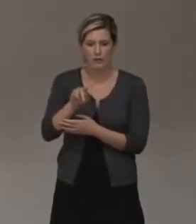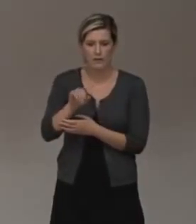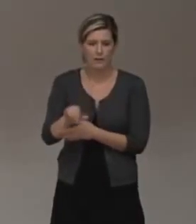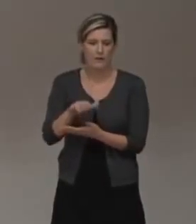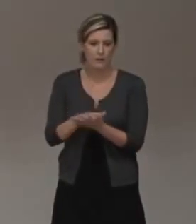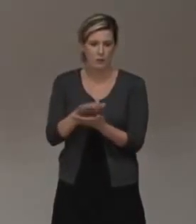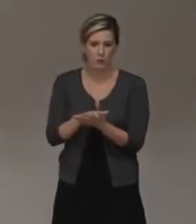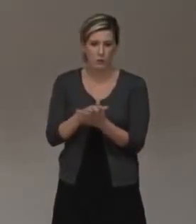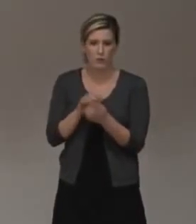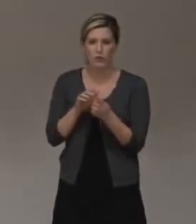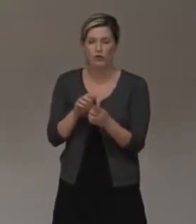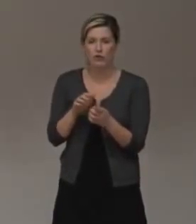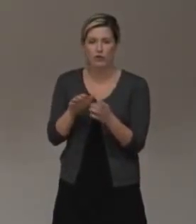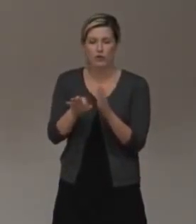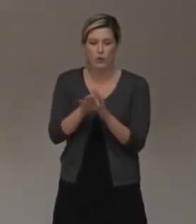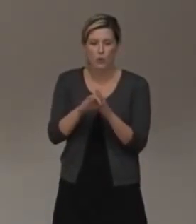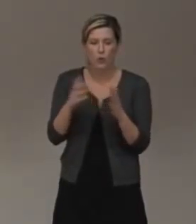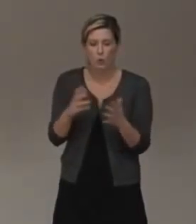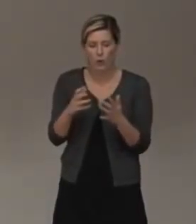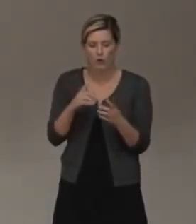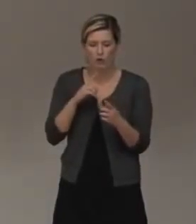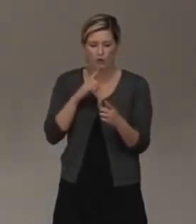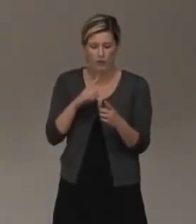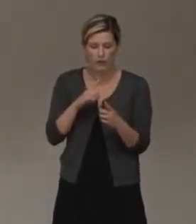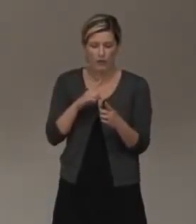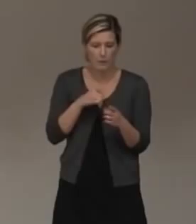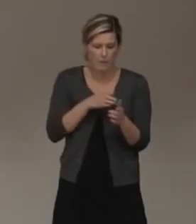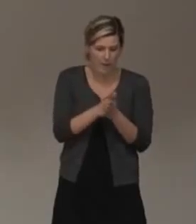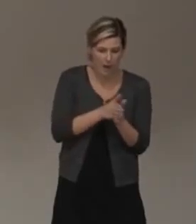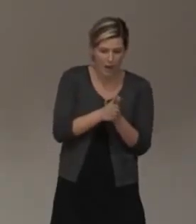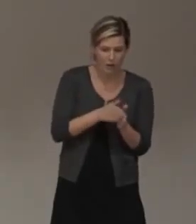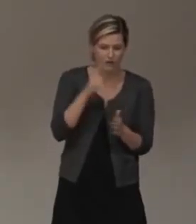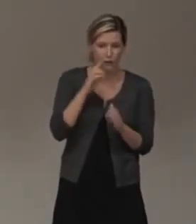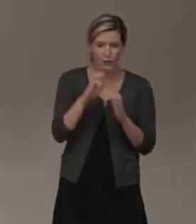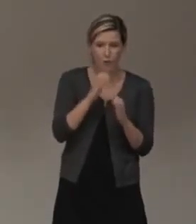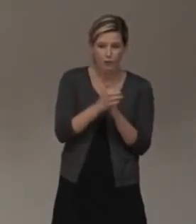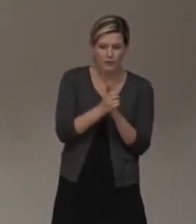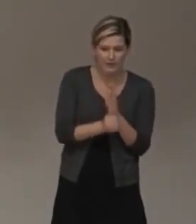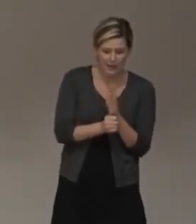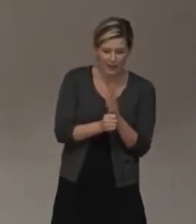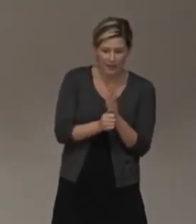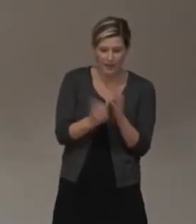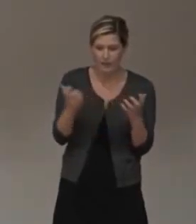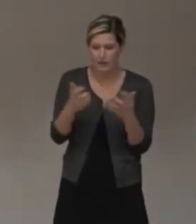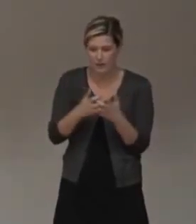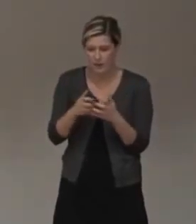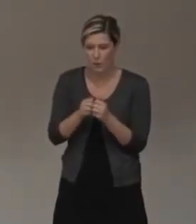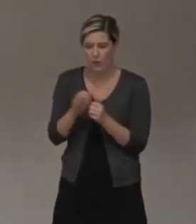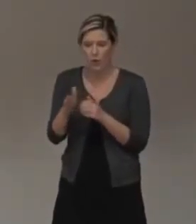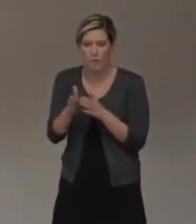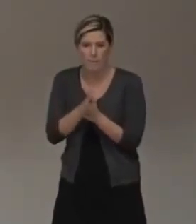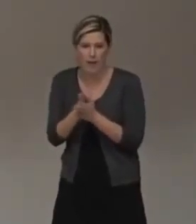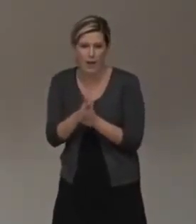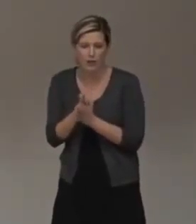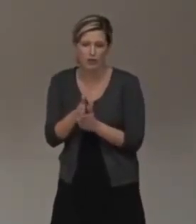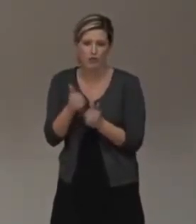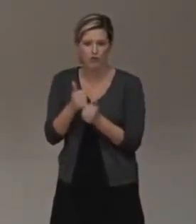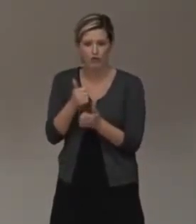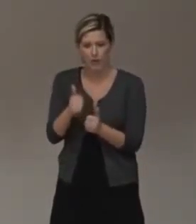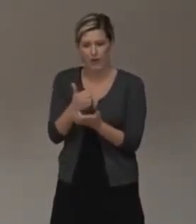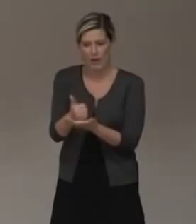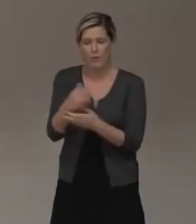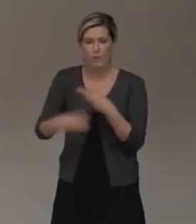combine her passion for communication skills with her passion for serving the world. For